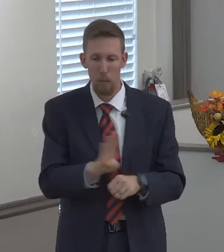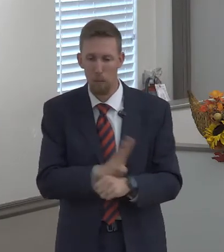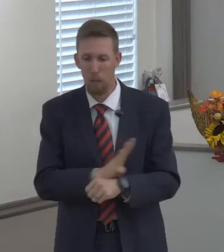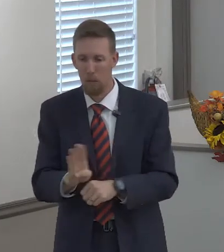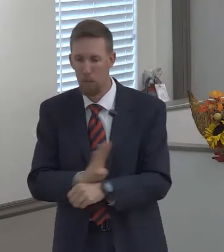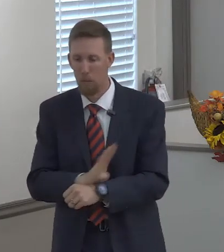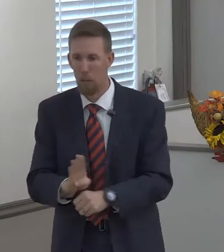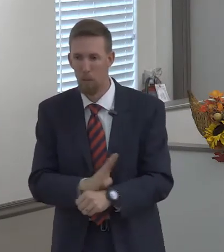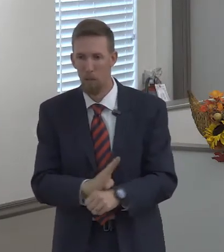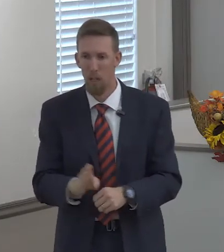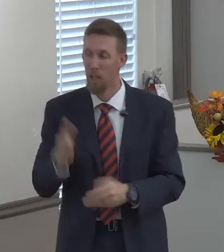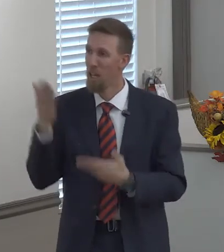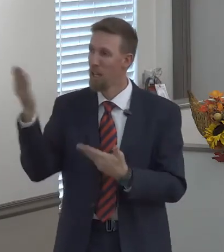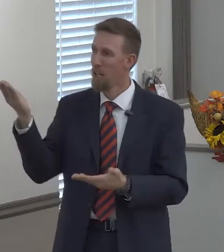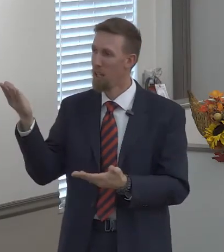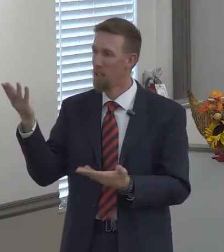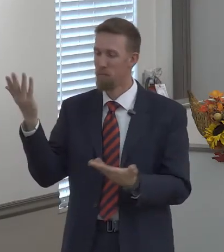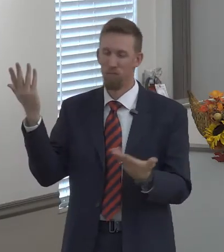So do I.